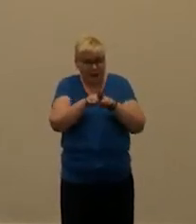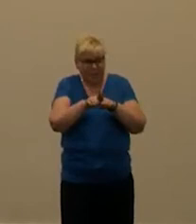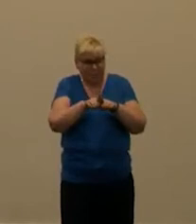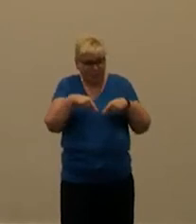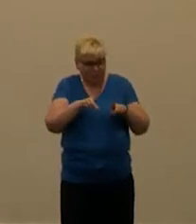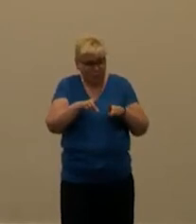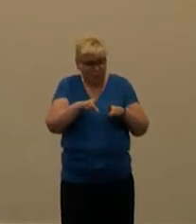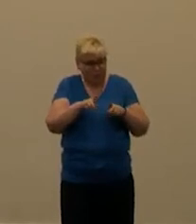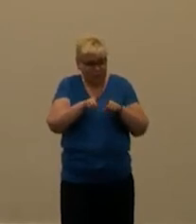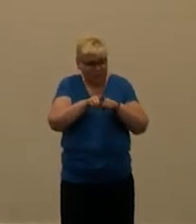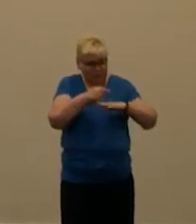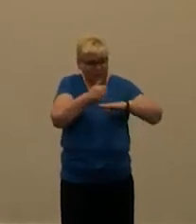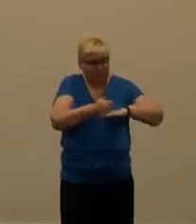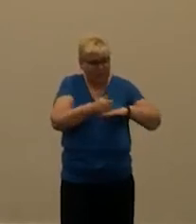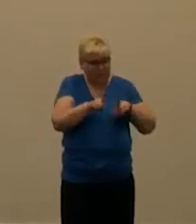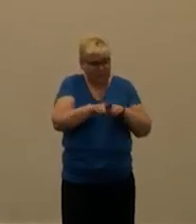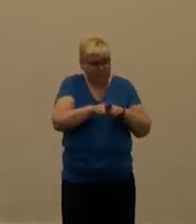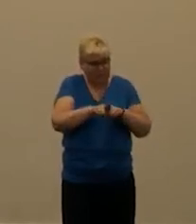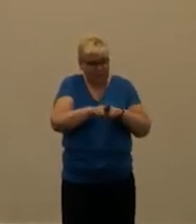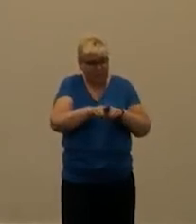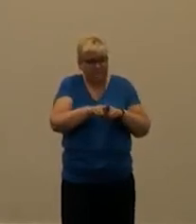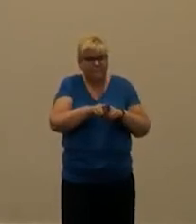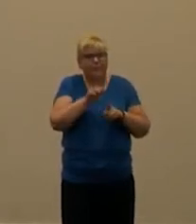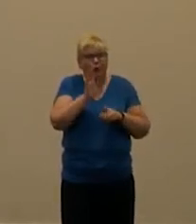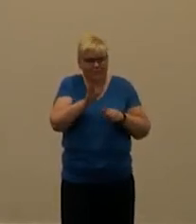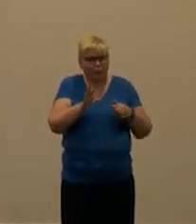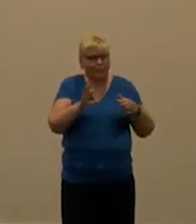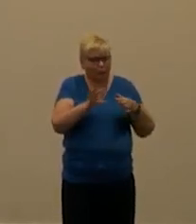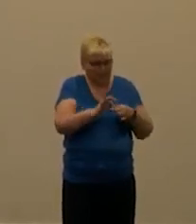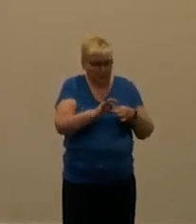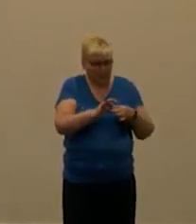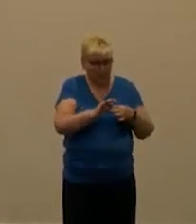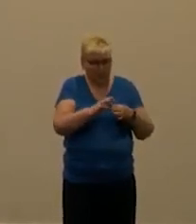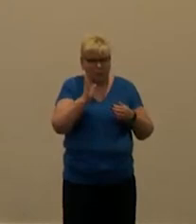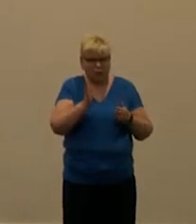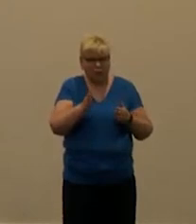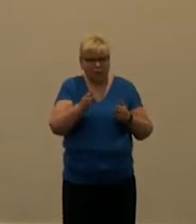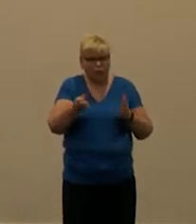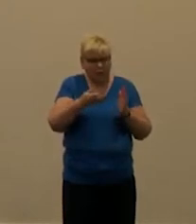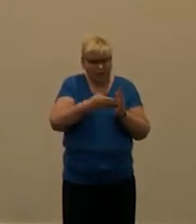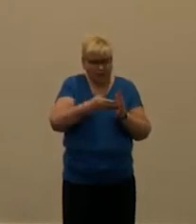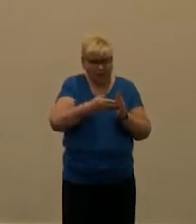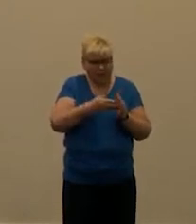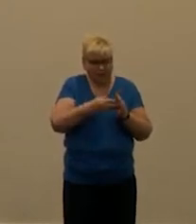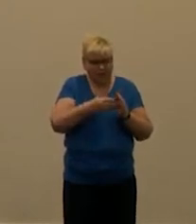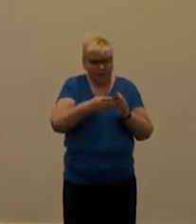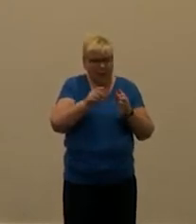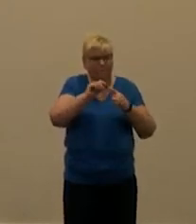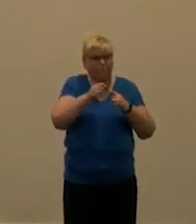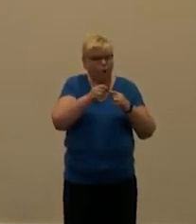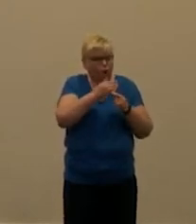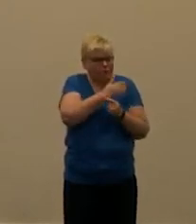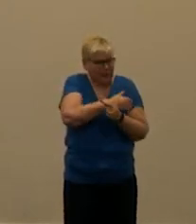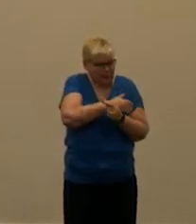functionality as the basic, but you have the hub-to-hub connection for sure, you have the express route and a point-to-site VPN connection